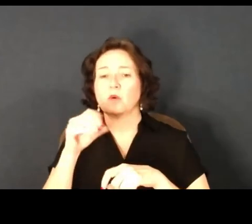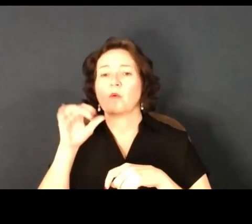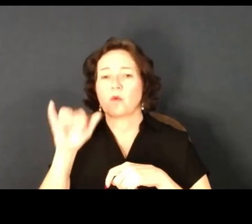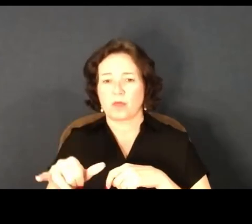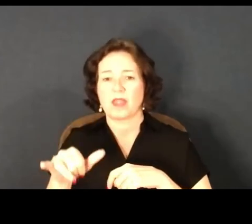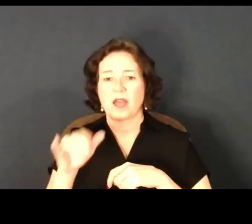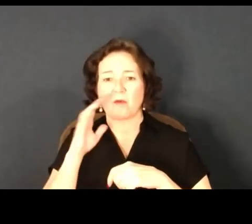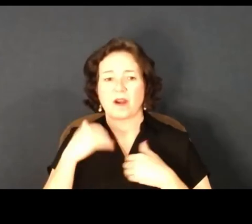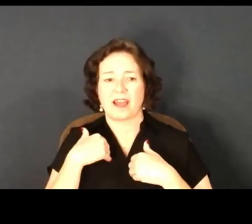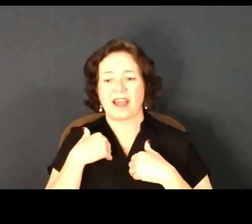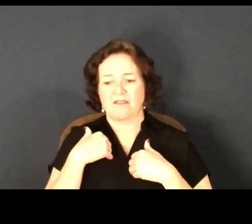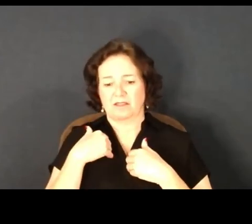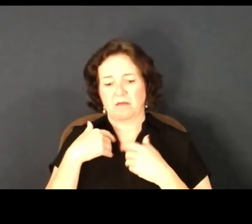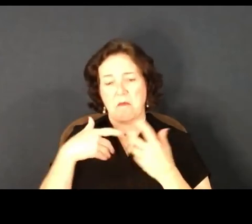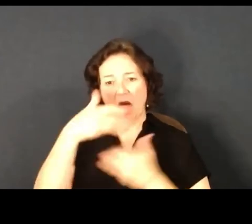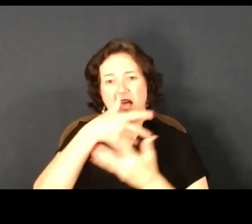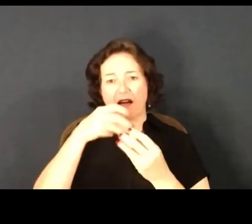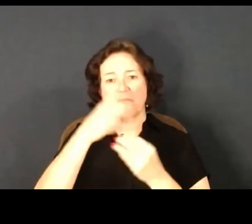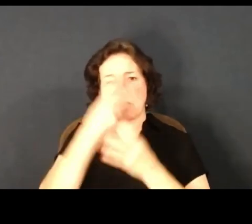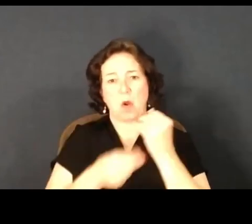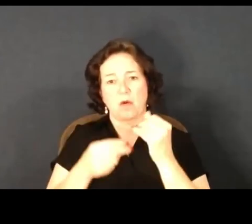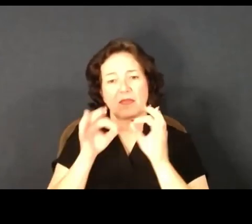both languages in it.